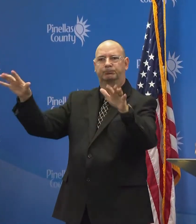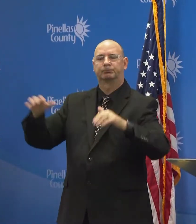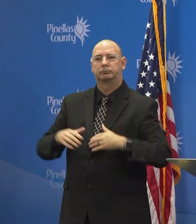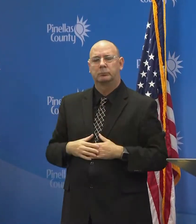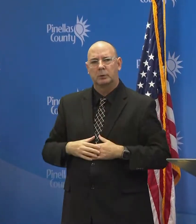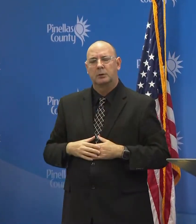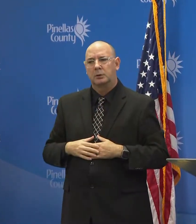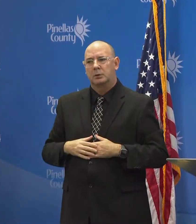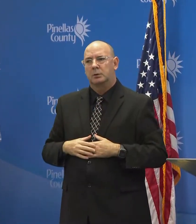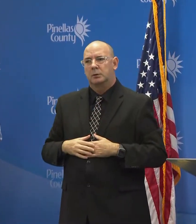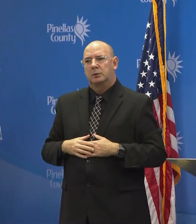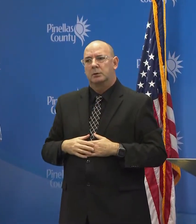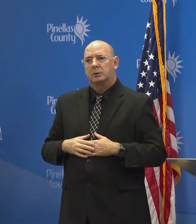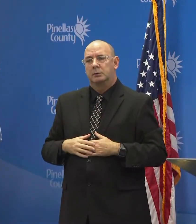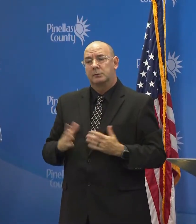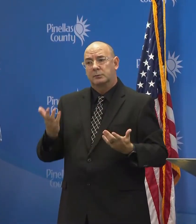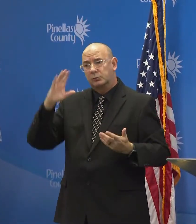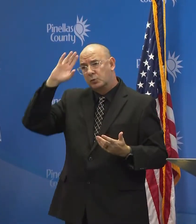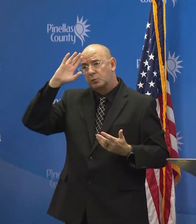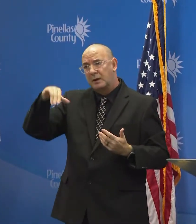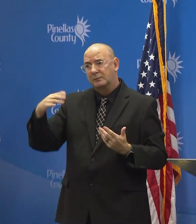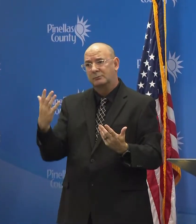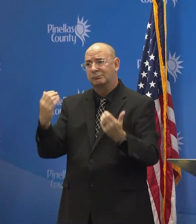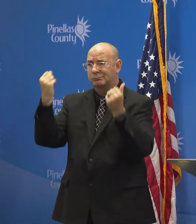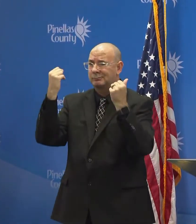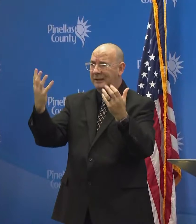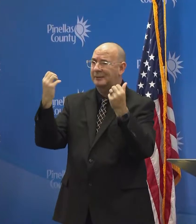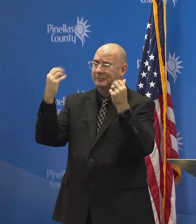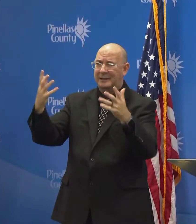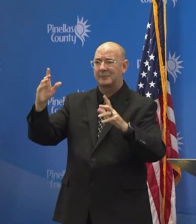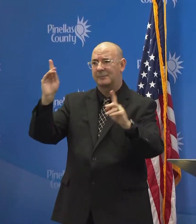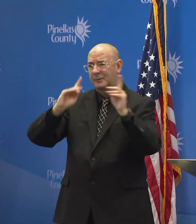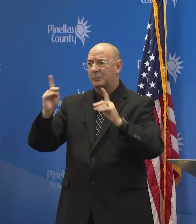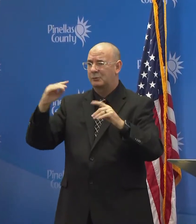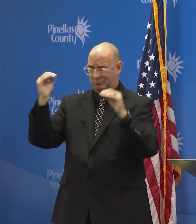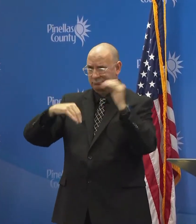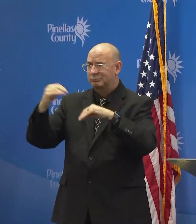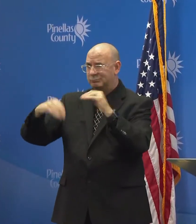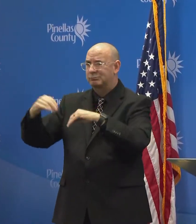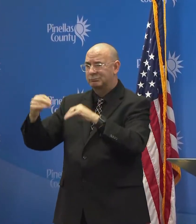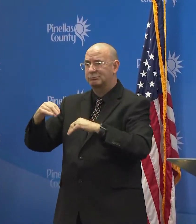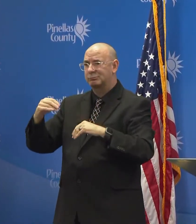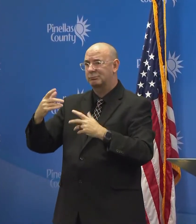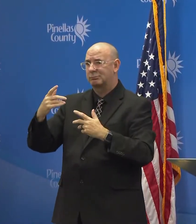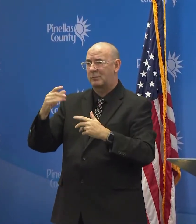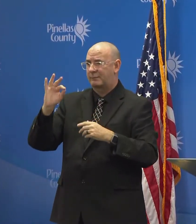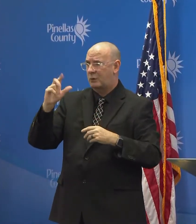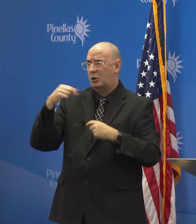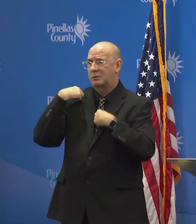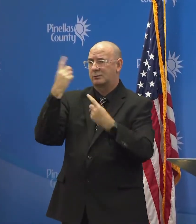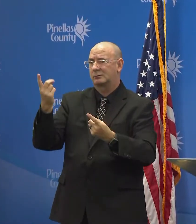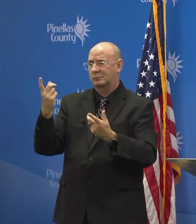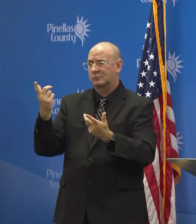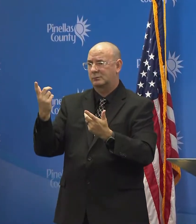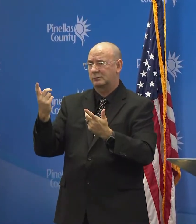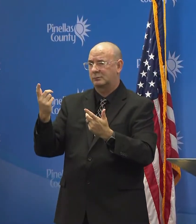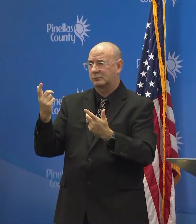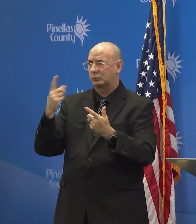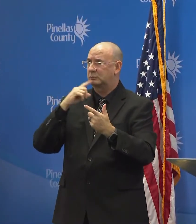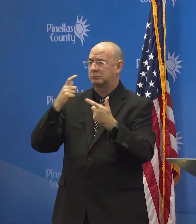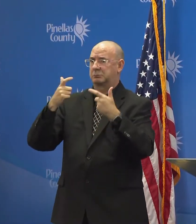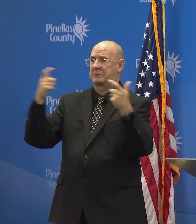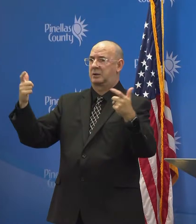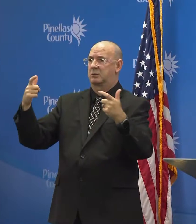of our new residents because we've had such an enormous influx of people from the north moving to Florida. And I told